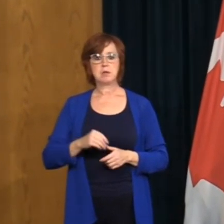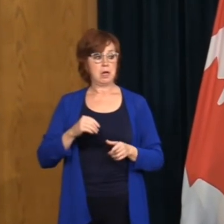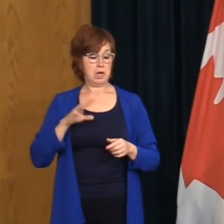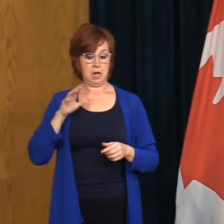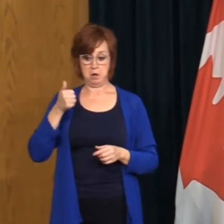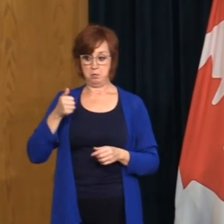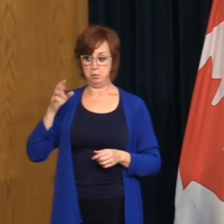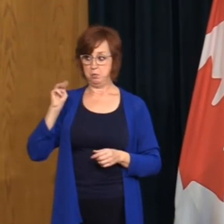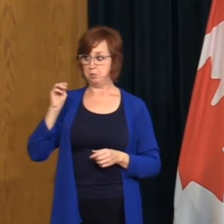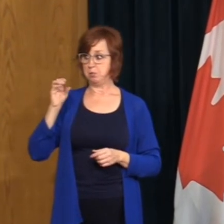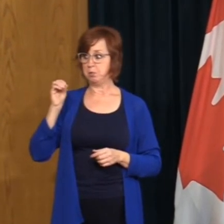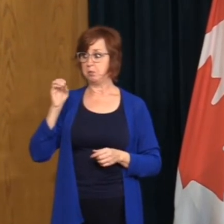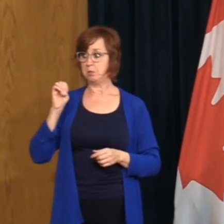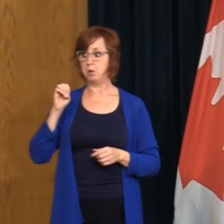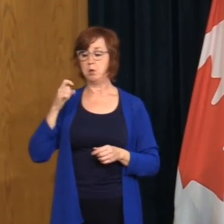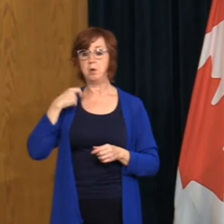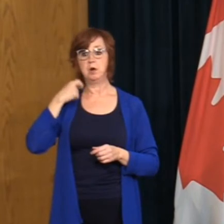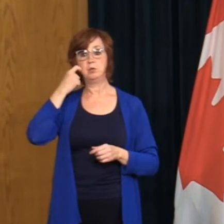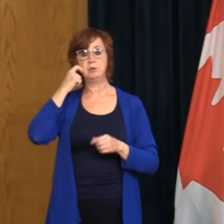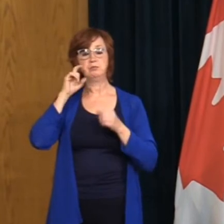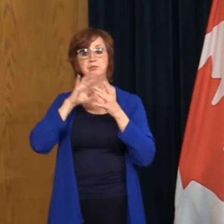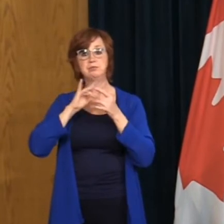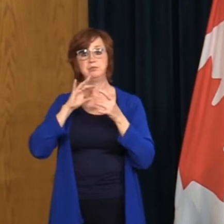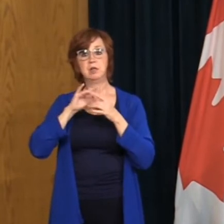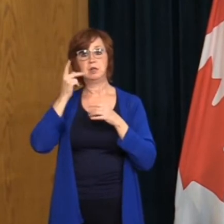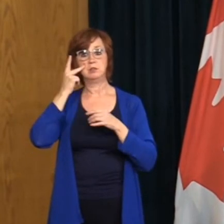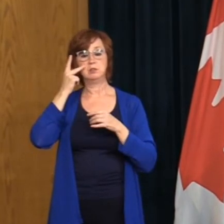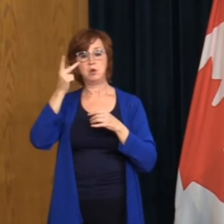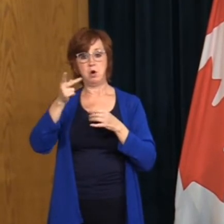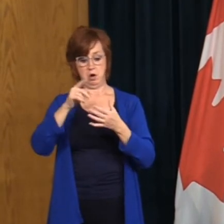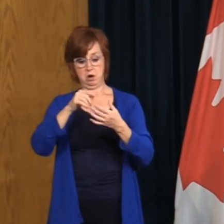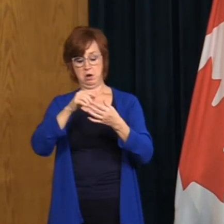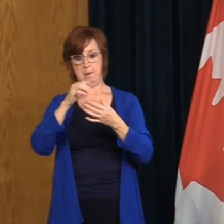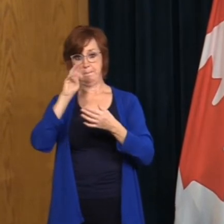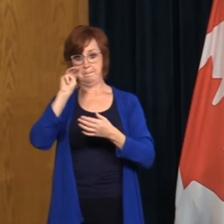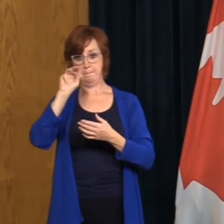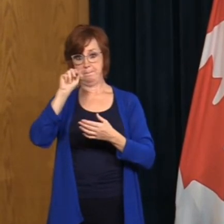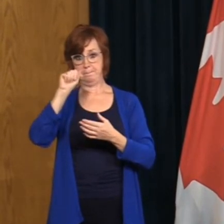as we are getting near the end of May. The first week of May, we had